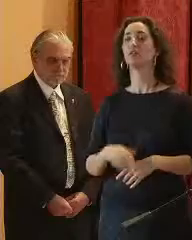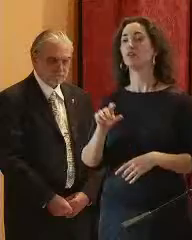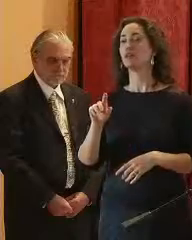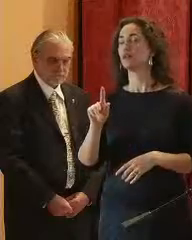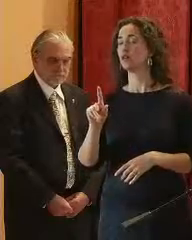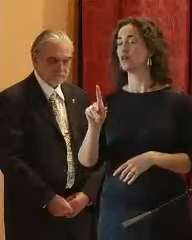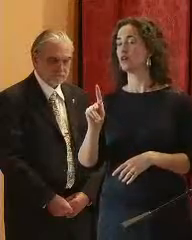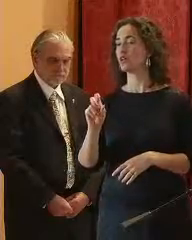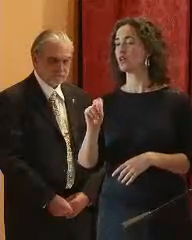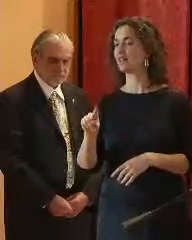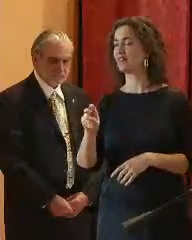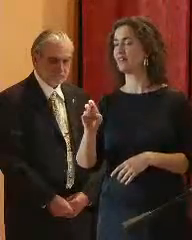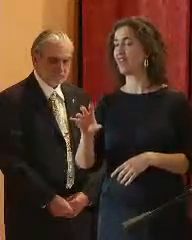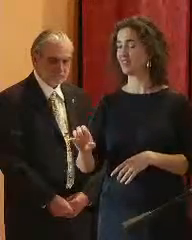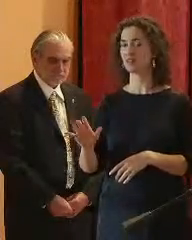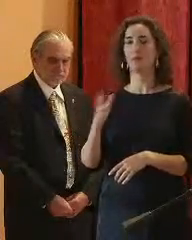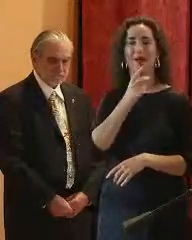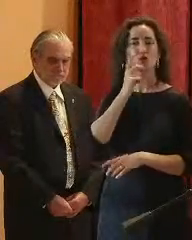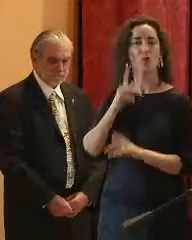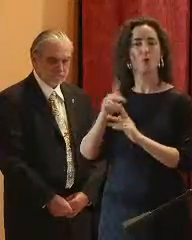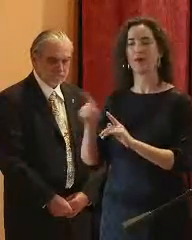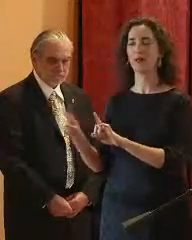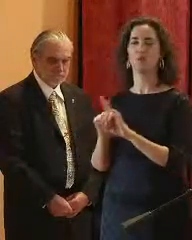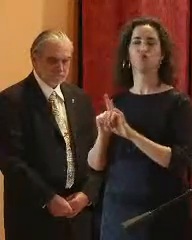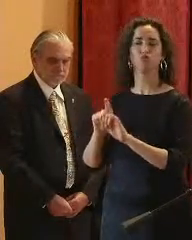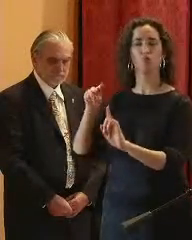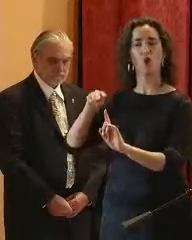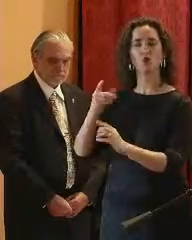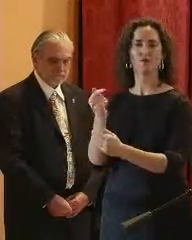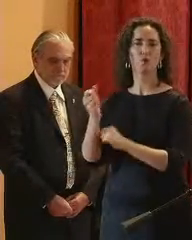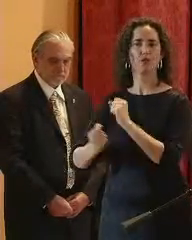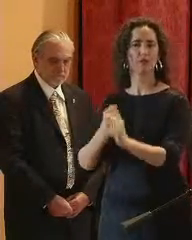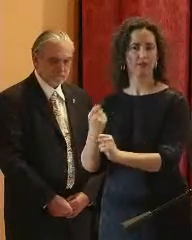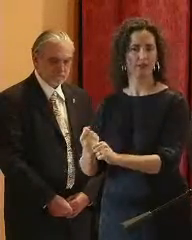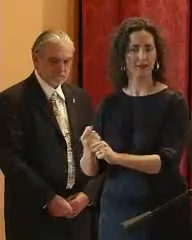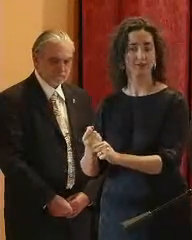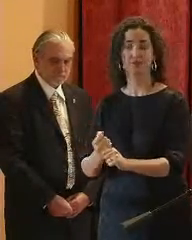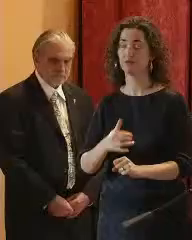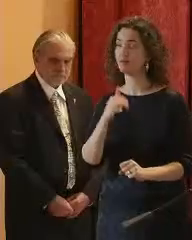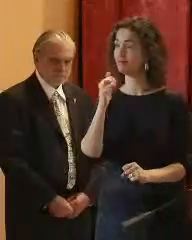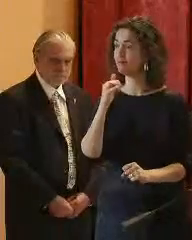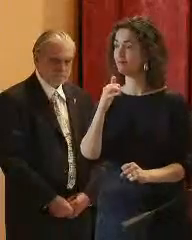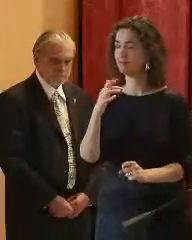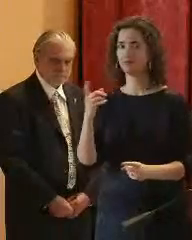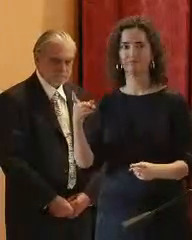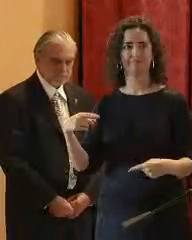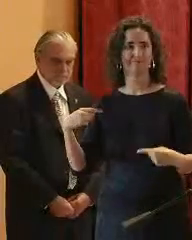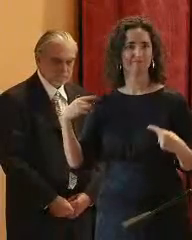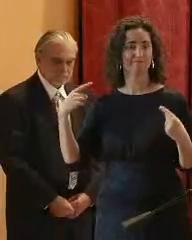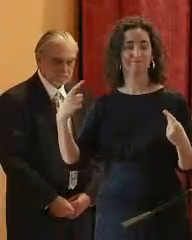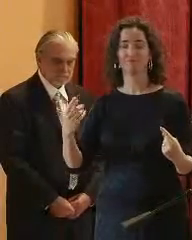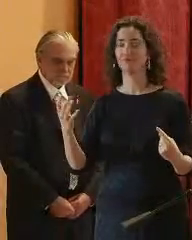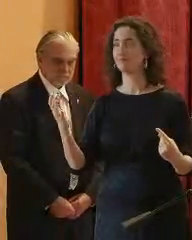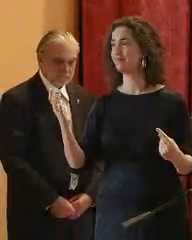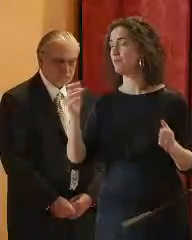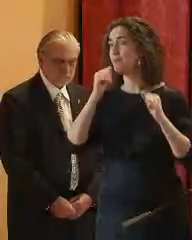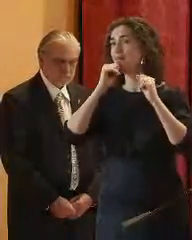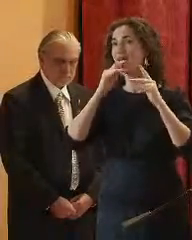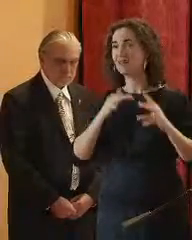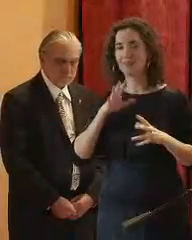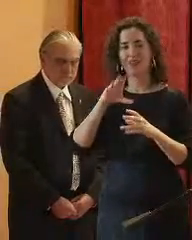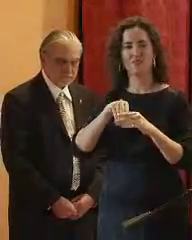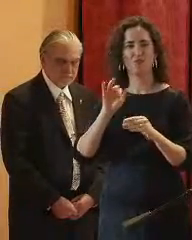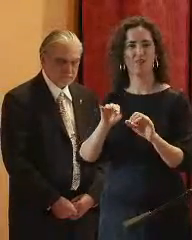dormitory program for quite a few years. And so it's been just an absolute blessing to be a part of